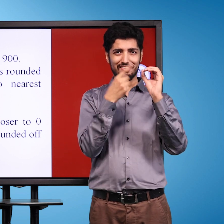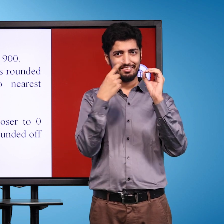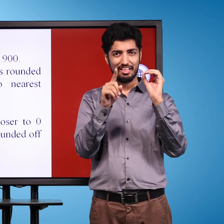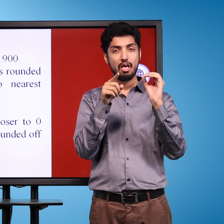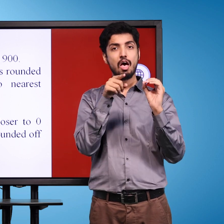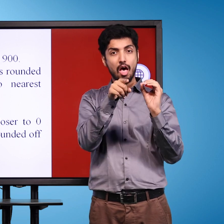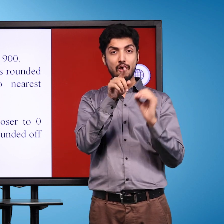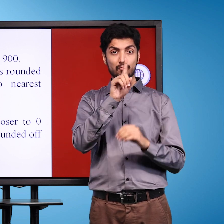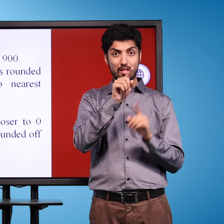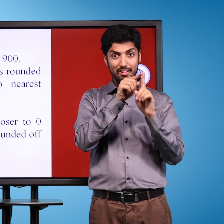0.